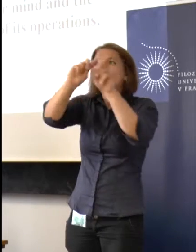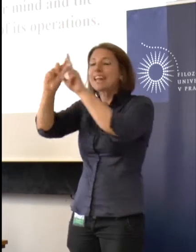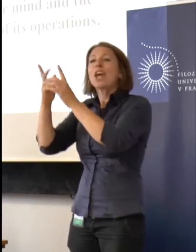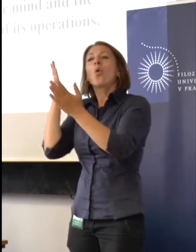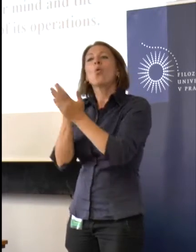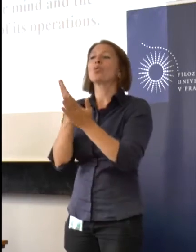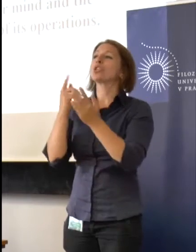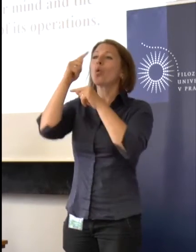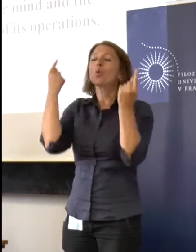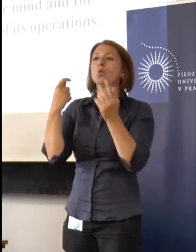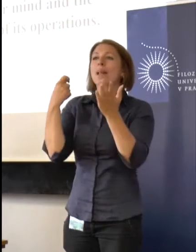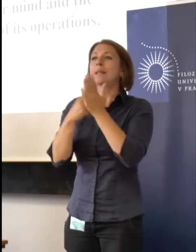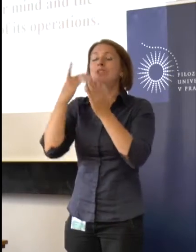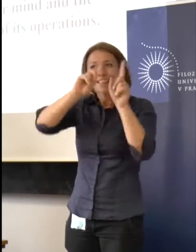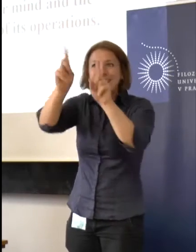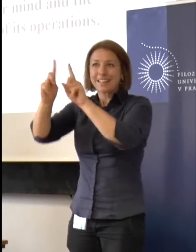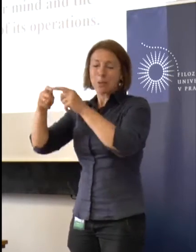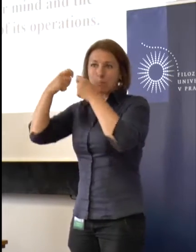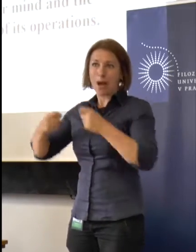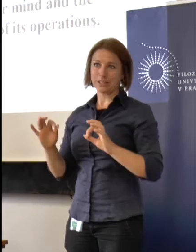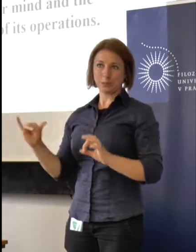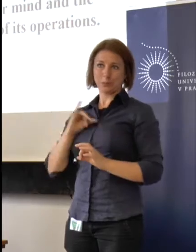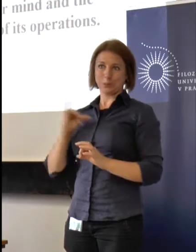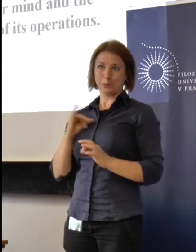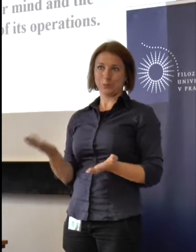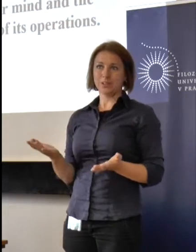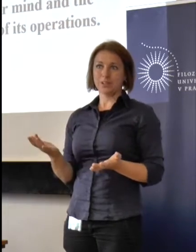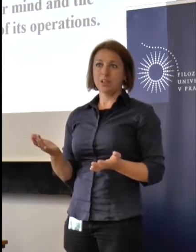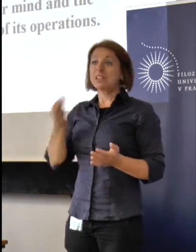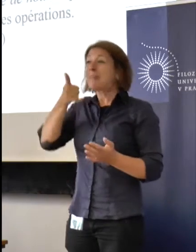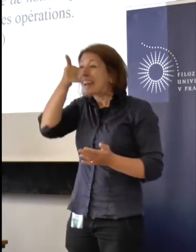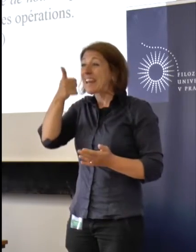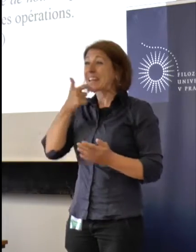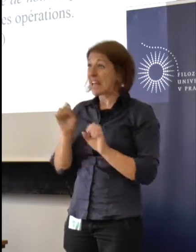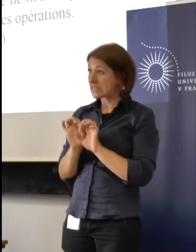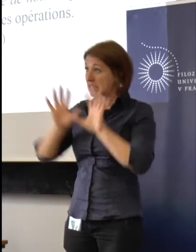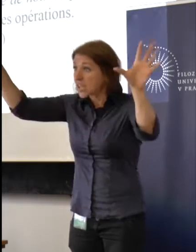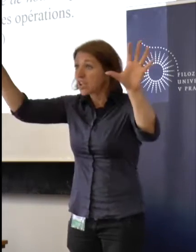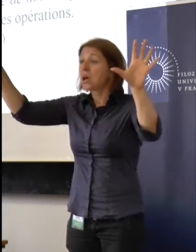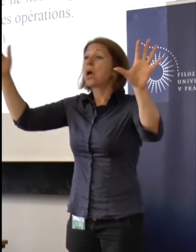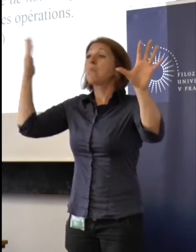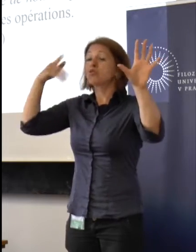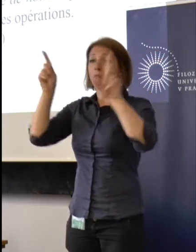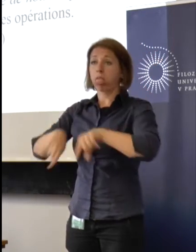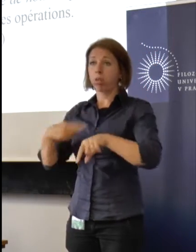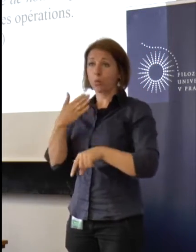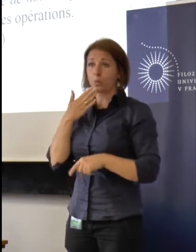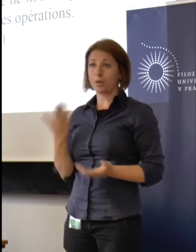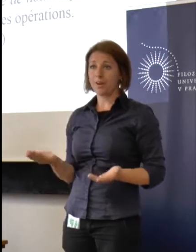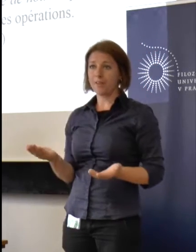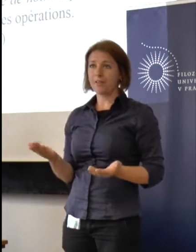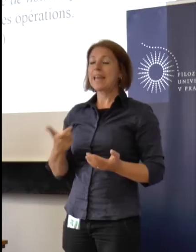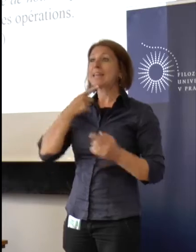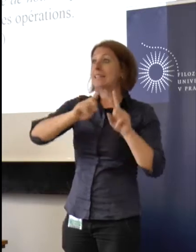why languages are important, because there are, once more, connaissance de notre esprit, here again in French, connaissance